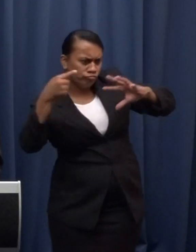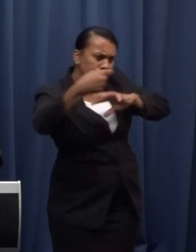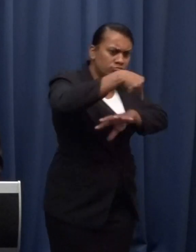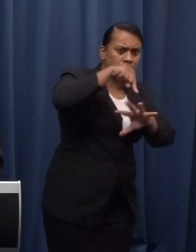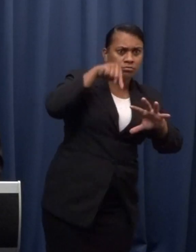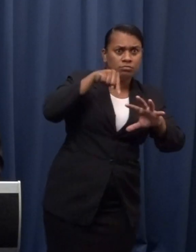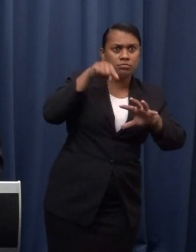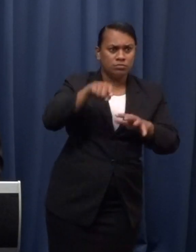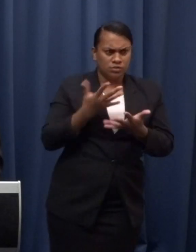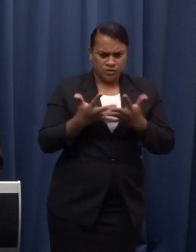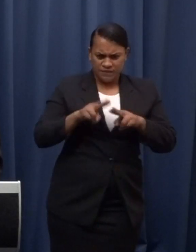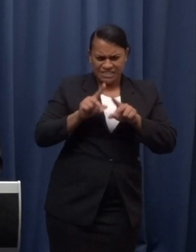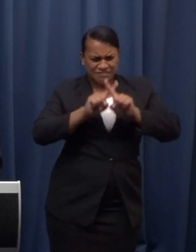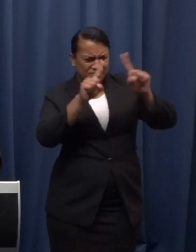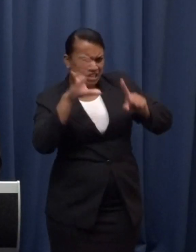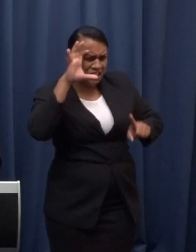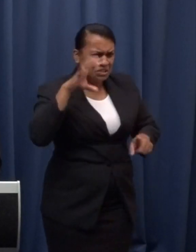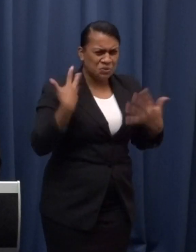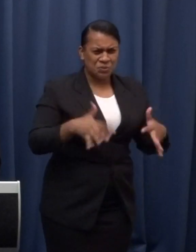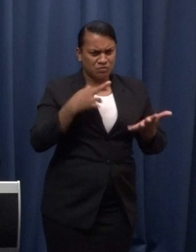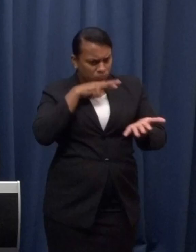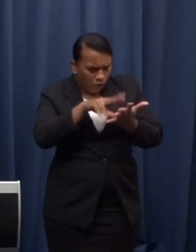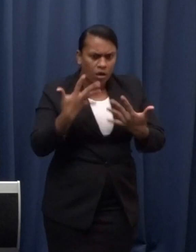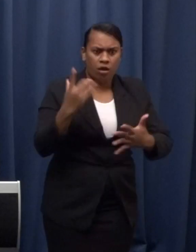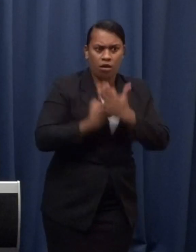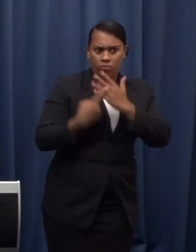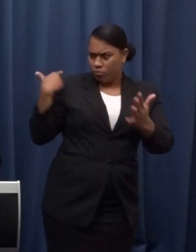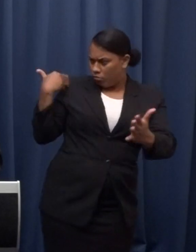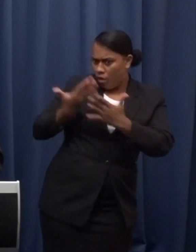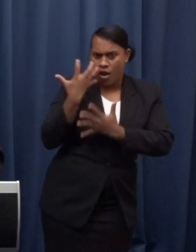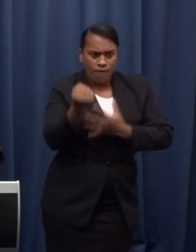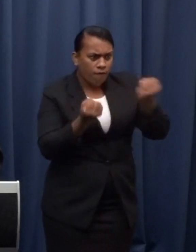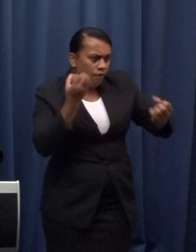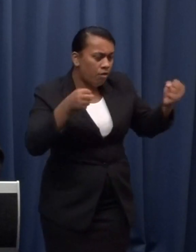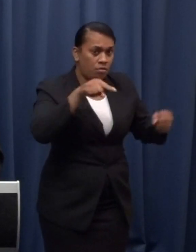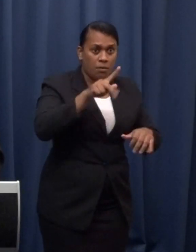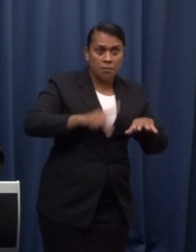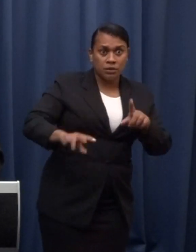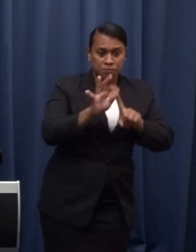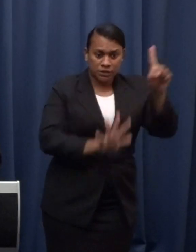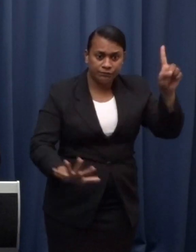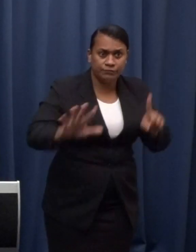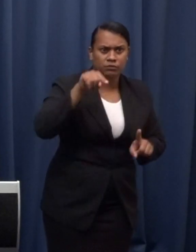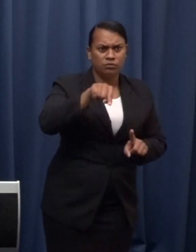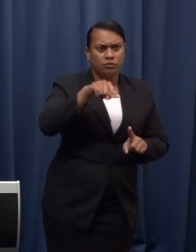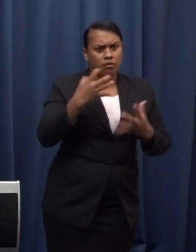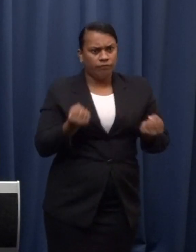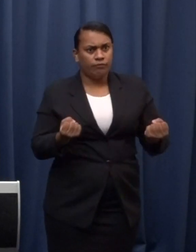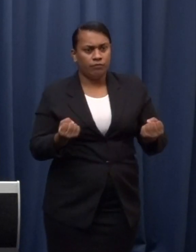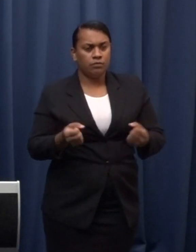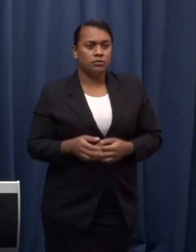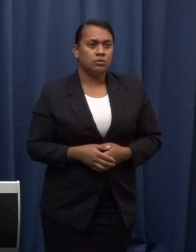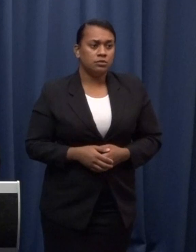every country has already reported cases of the virus, including multiple Pacific Island nations. Our